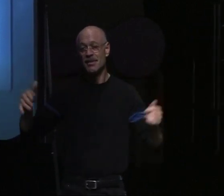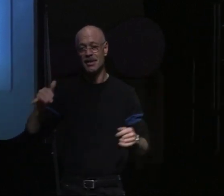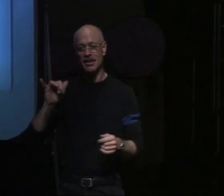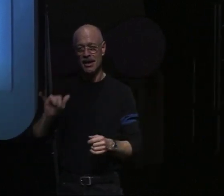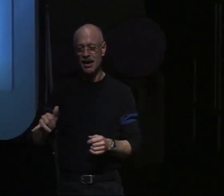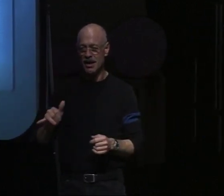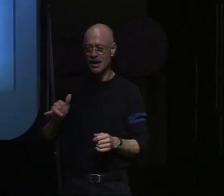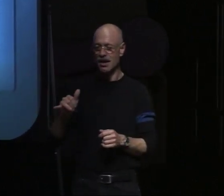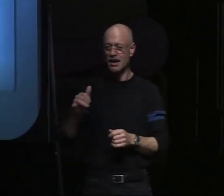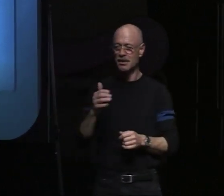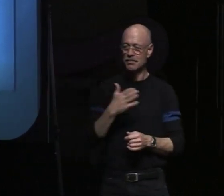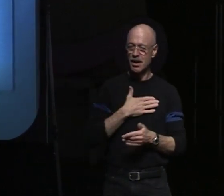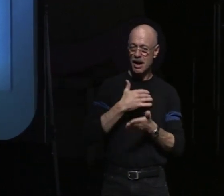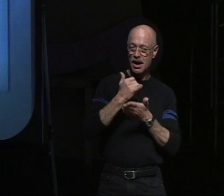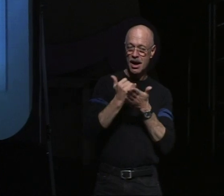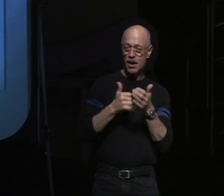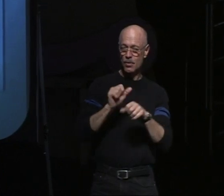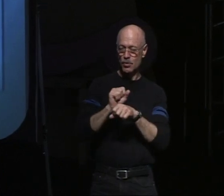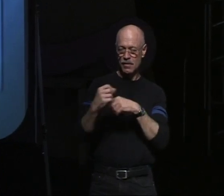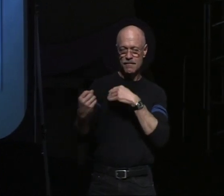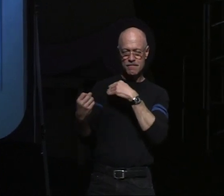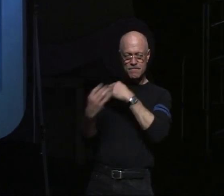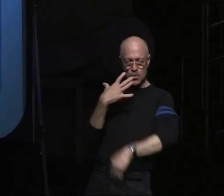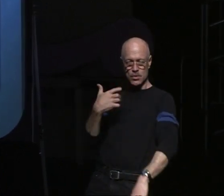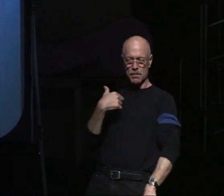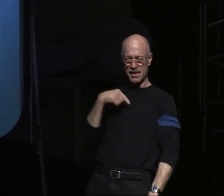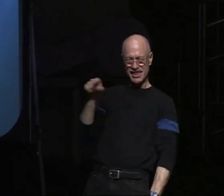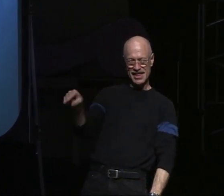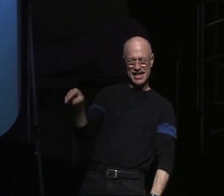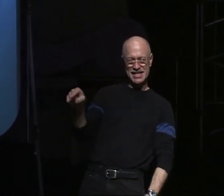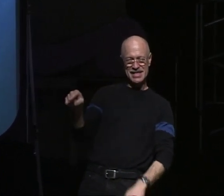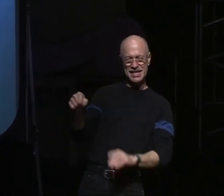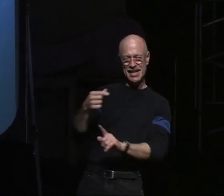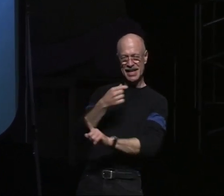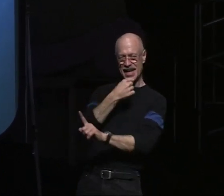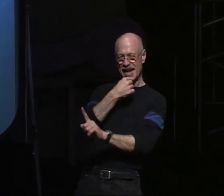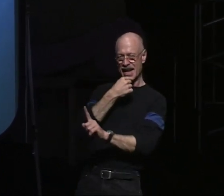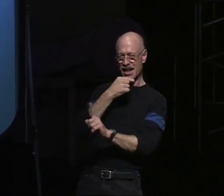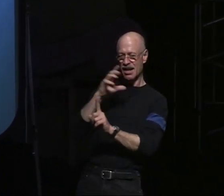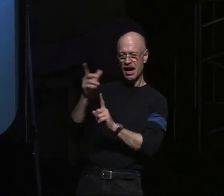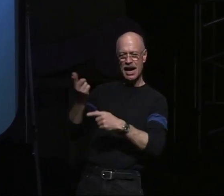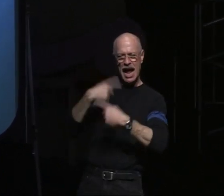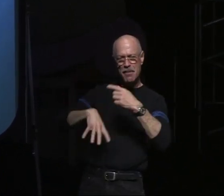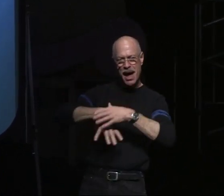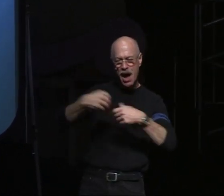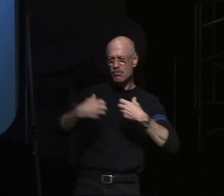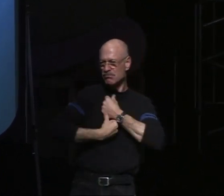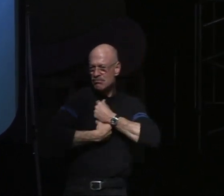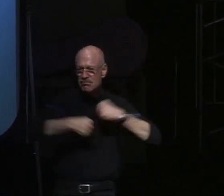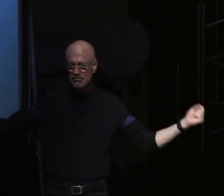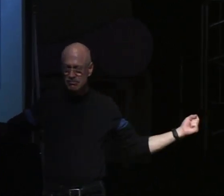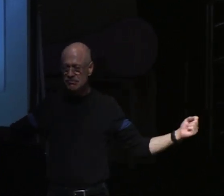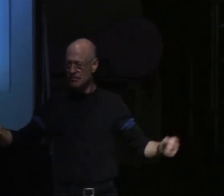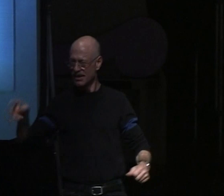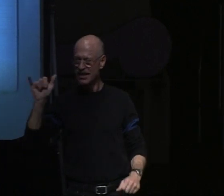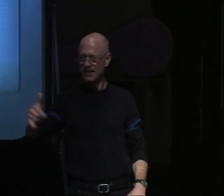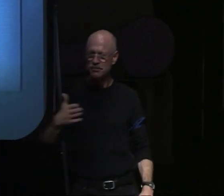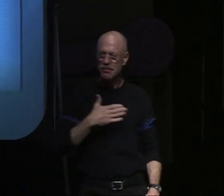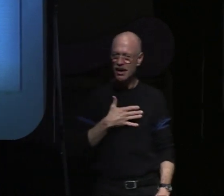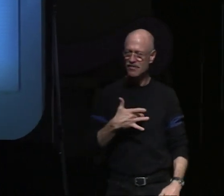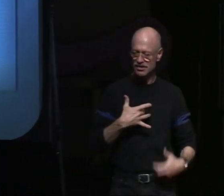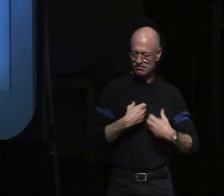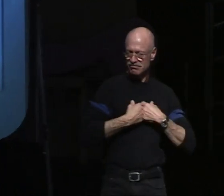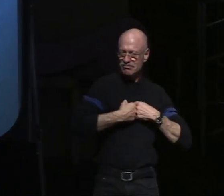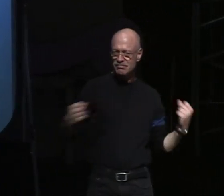raid, and more people participated. And my artwork was influenced by that entire event